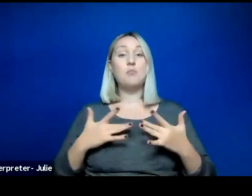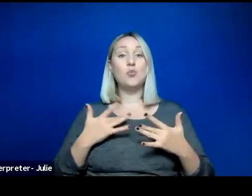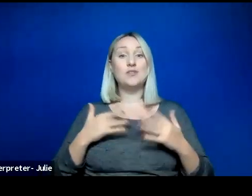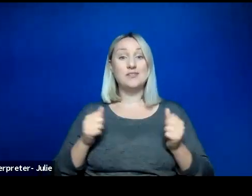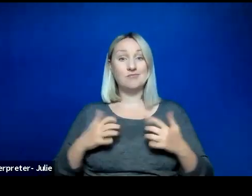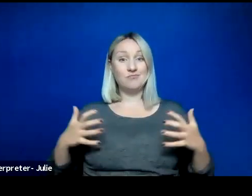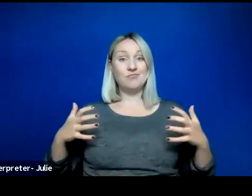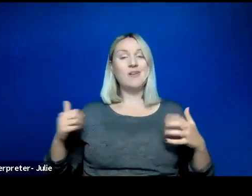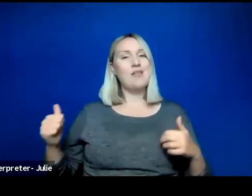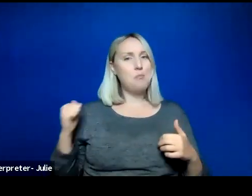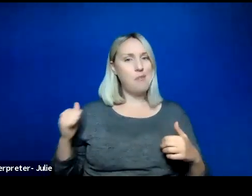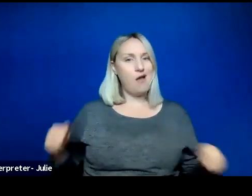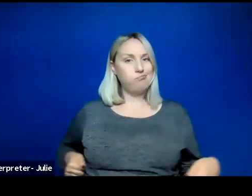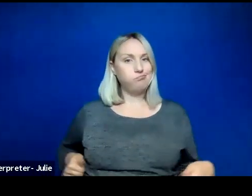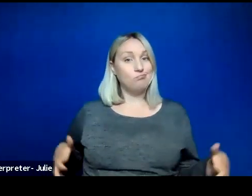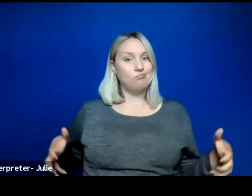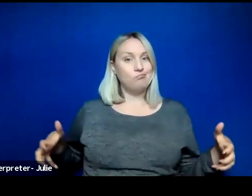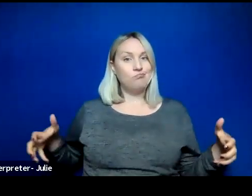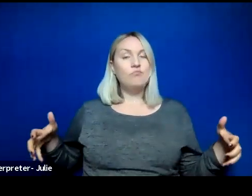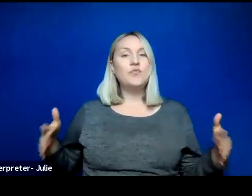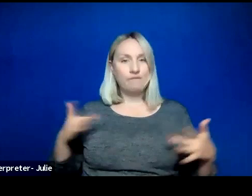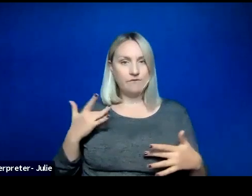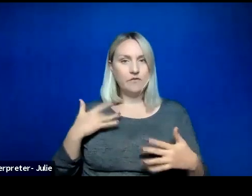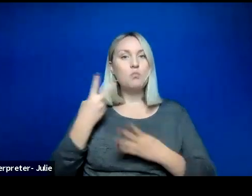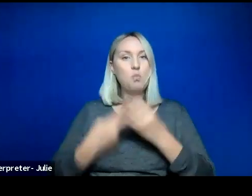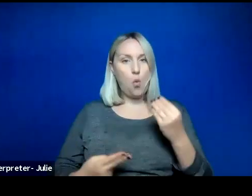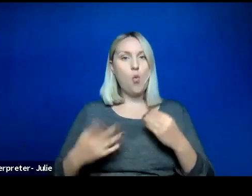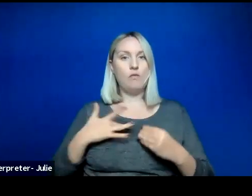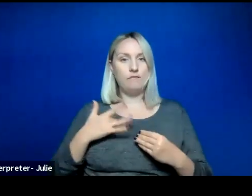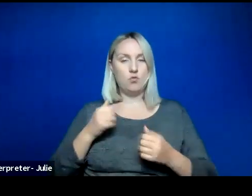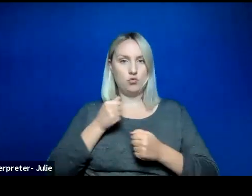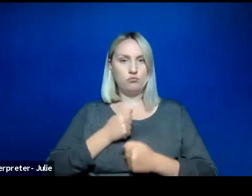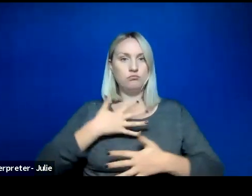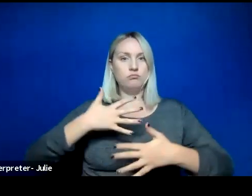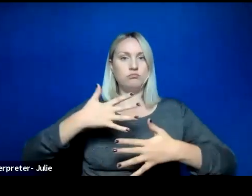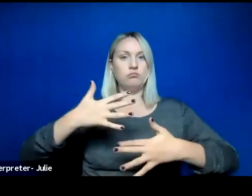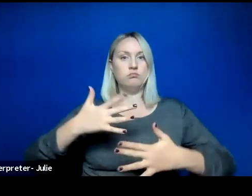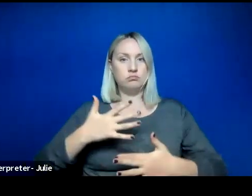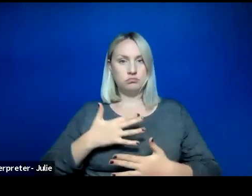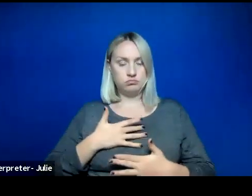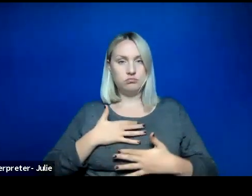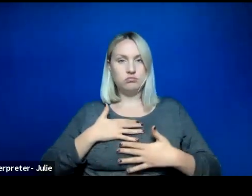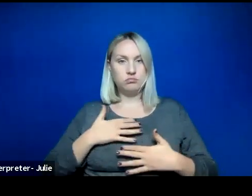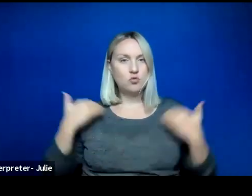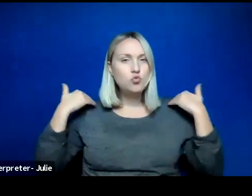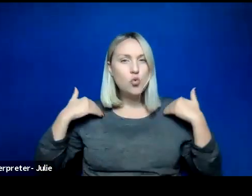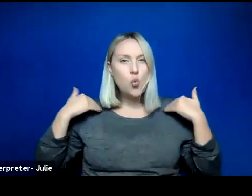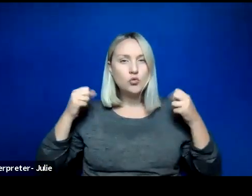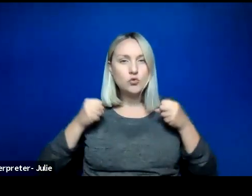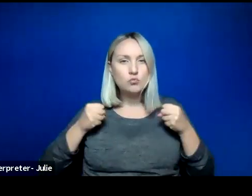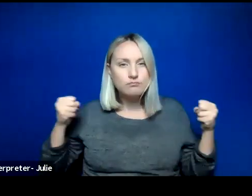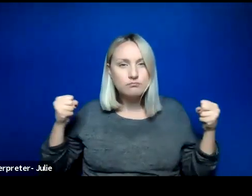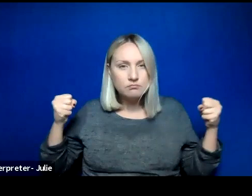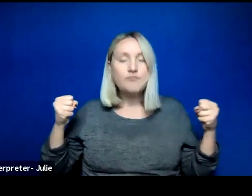into the back. See if you can stretch the space between the shoulder blades as you breathe in. And